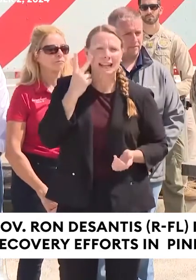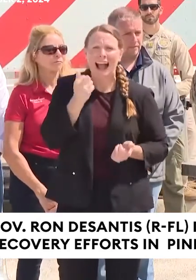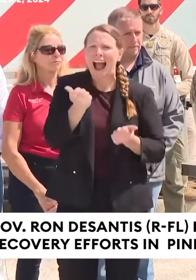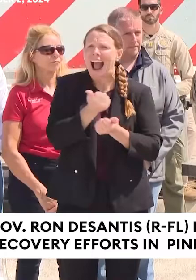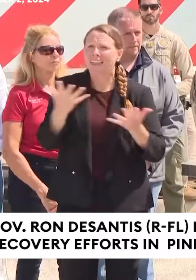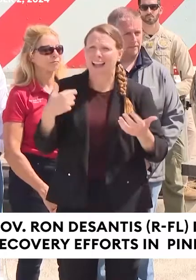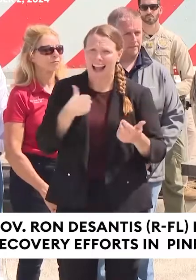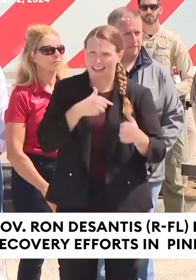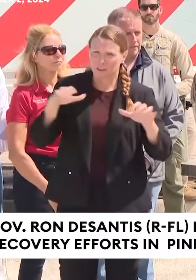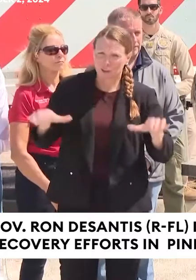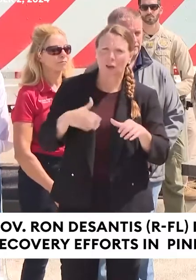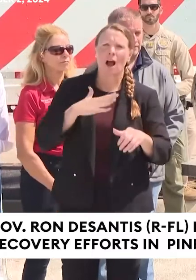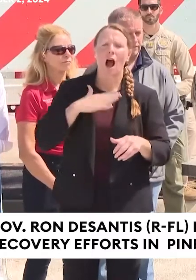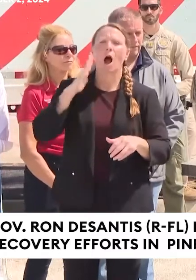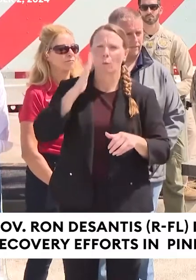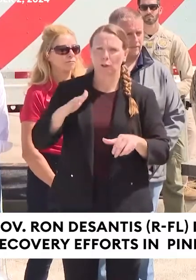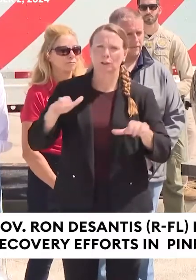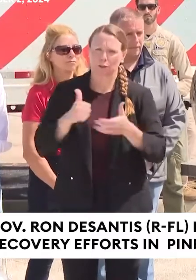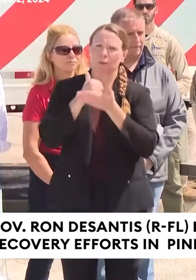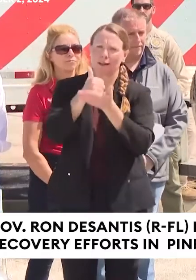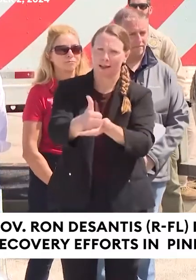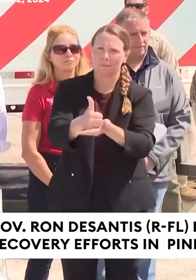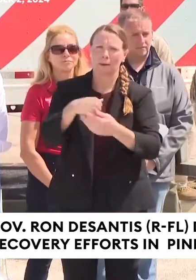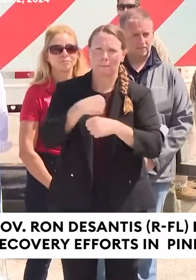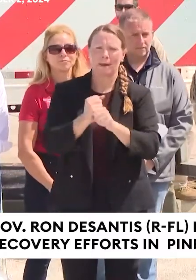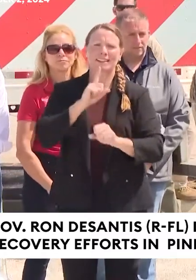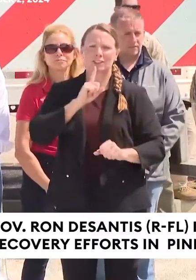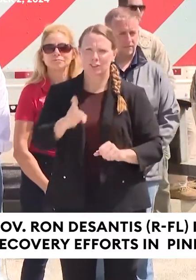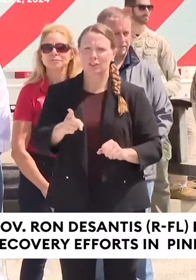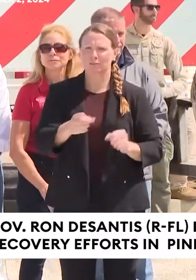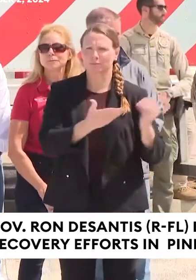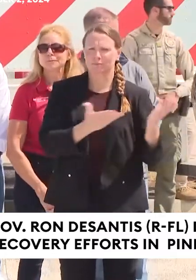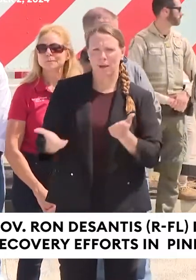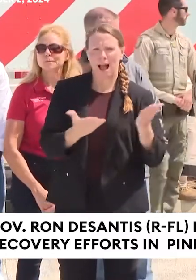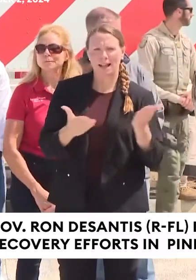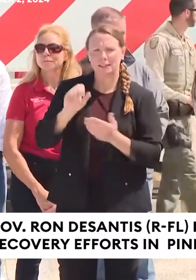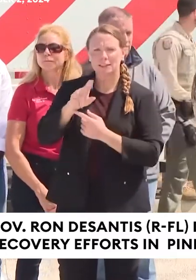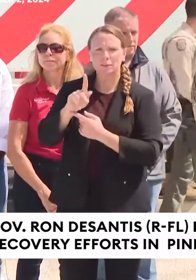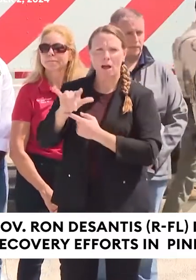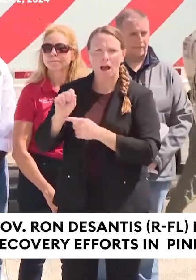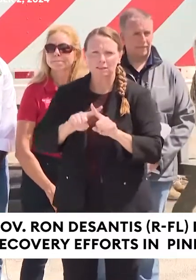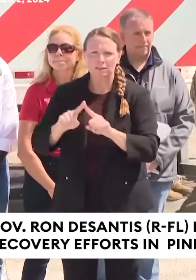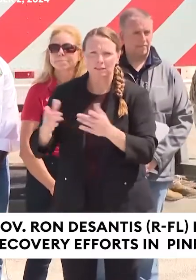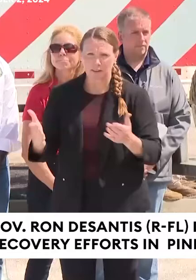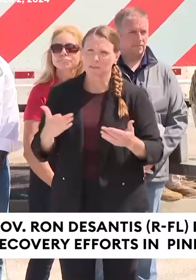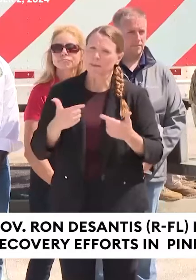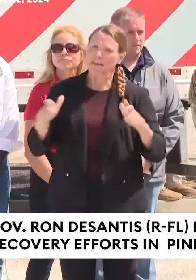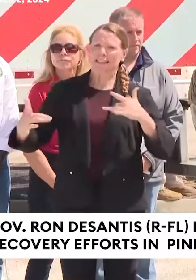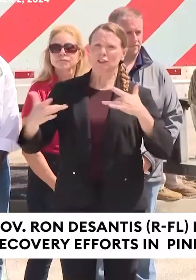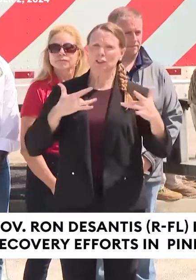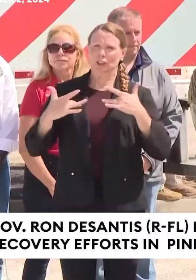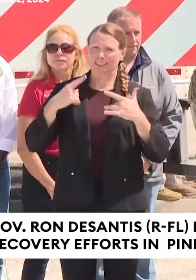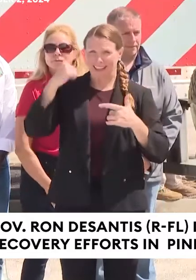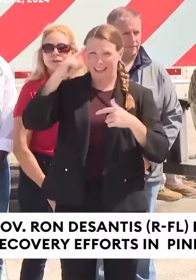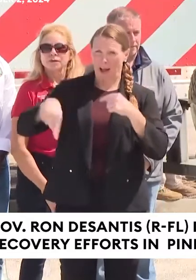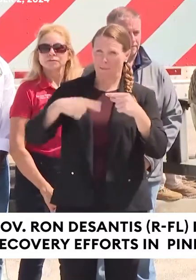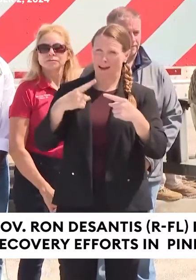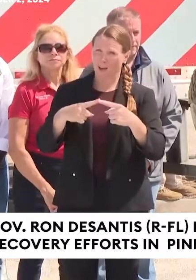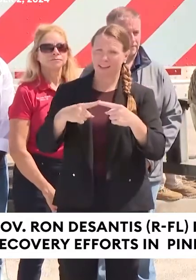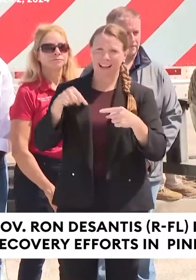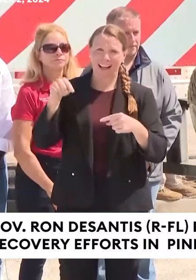do, I'm going to do to make sure that the supplies continue going. But that is a big concern. I mean, just think about it. This is